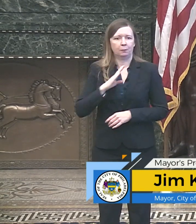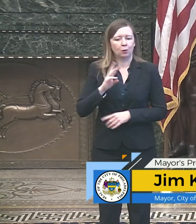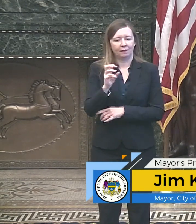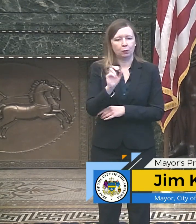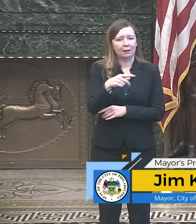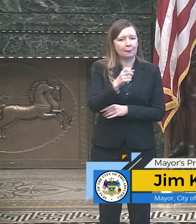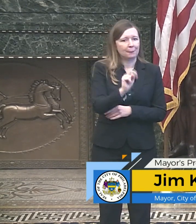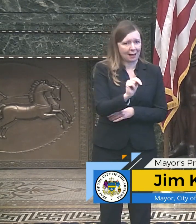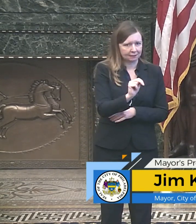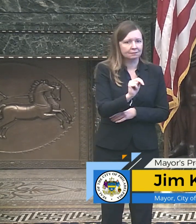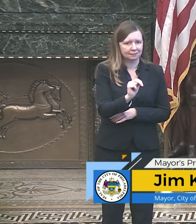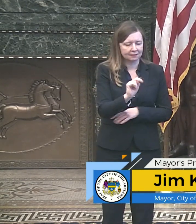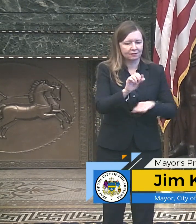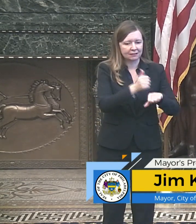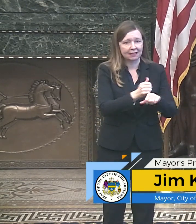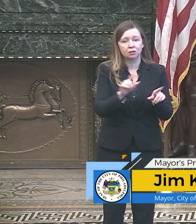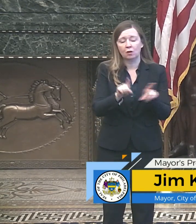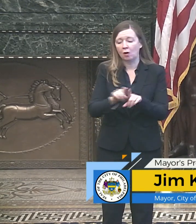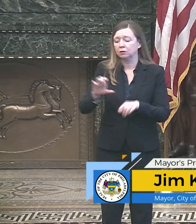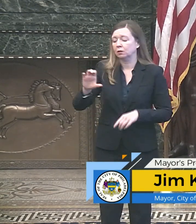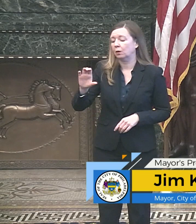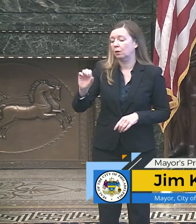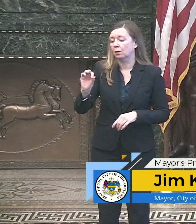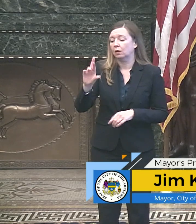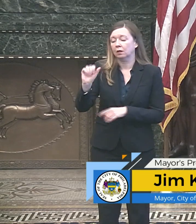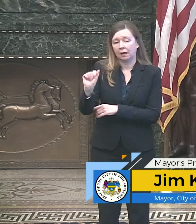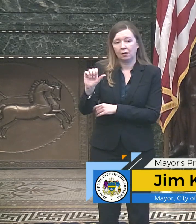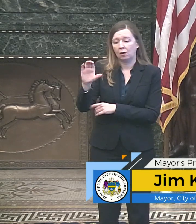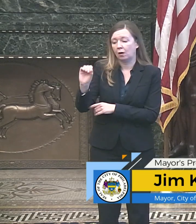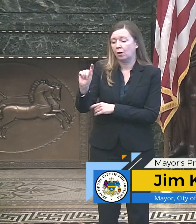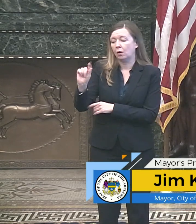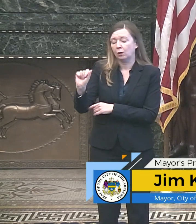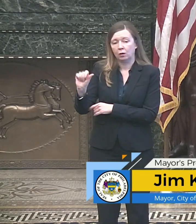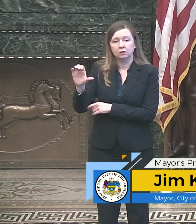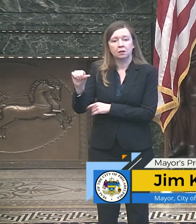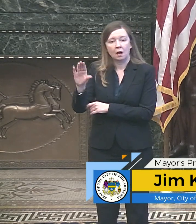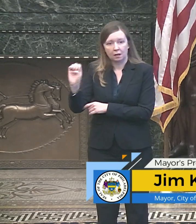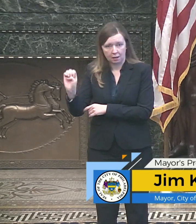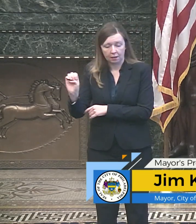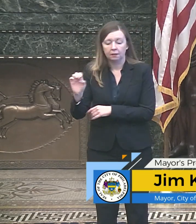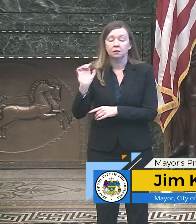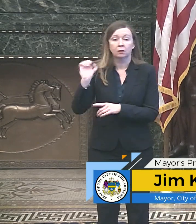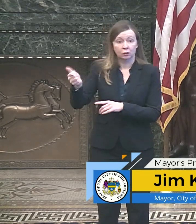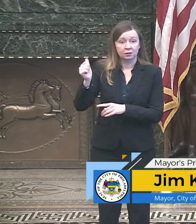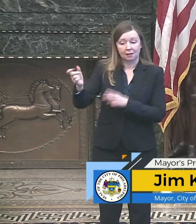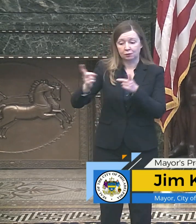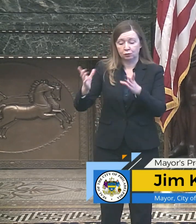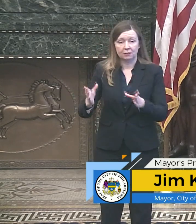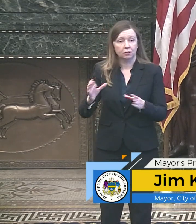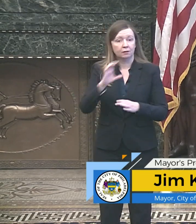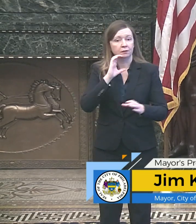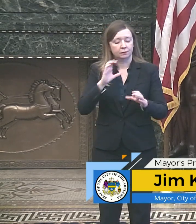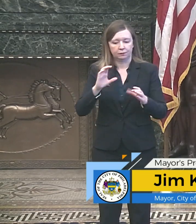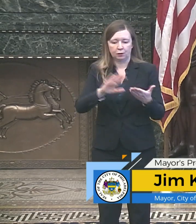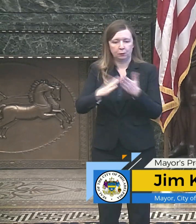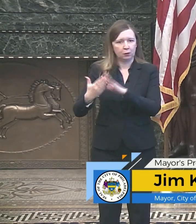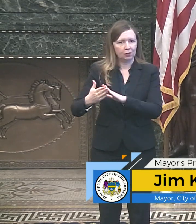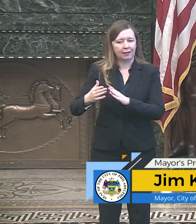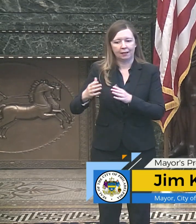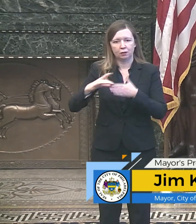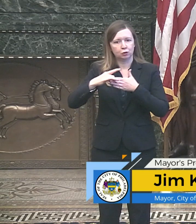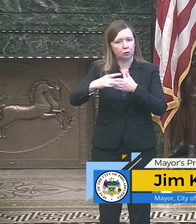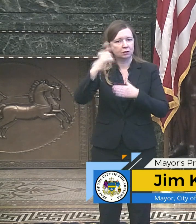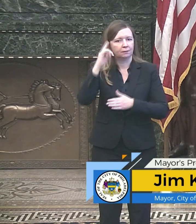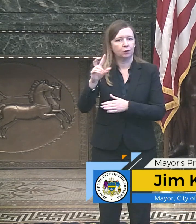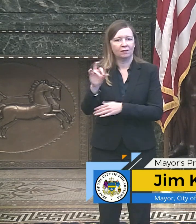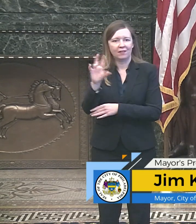Foundation, and Kara Kotiaka, president of Vanguard Group Foundation and executive director of community stewardship for Vanguard,